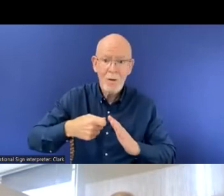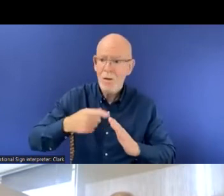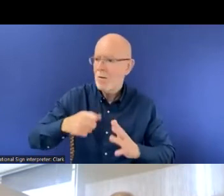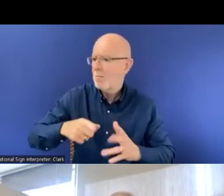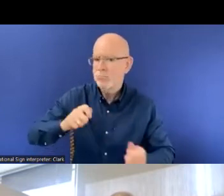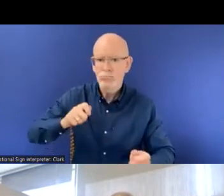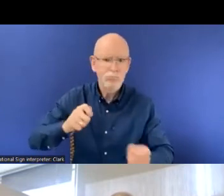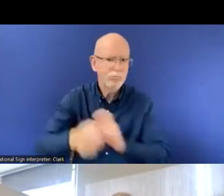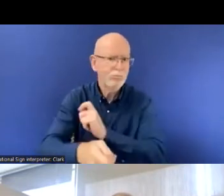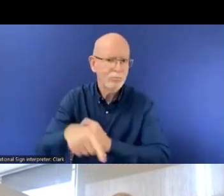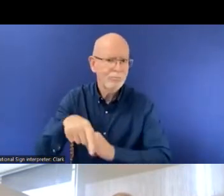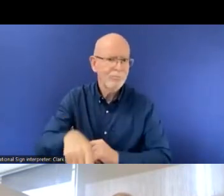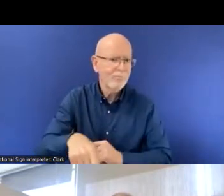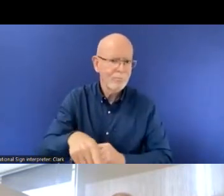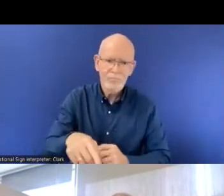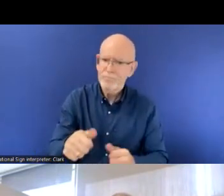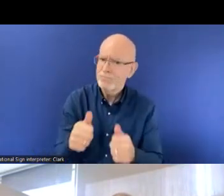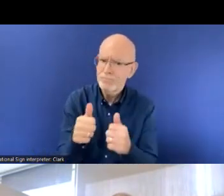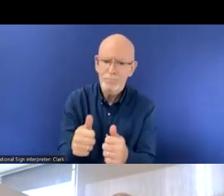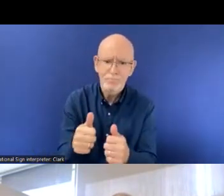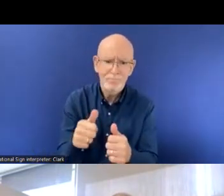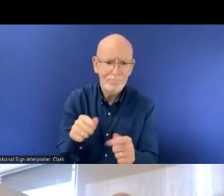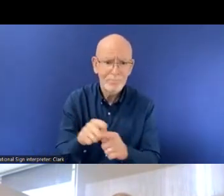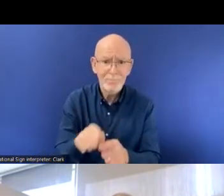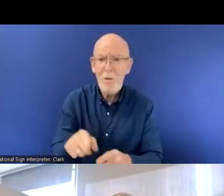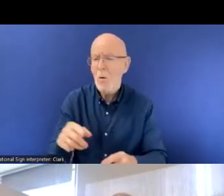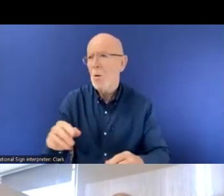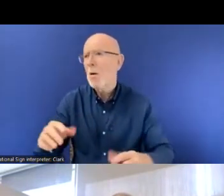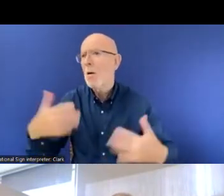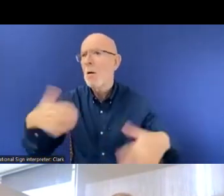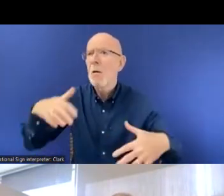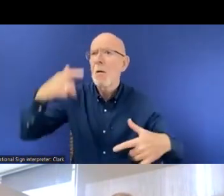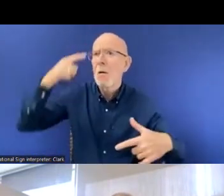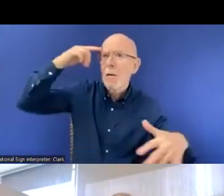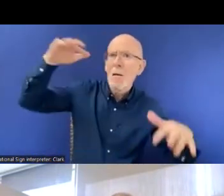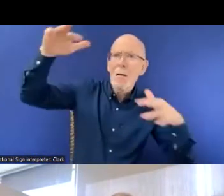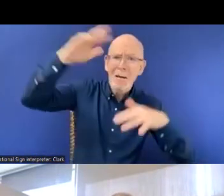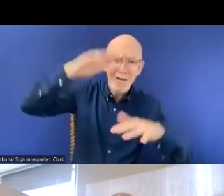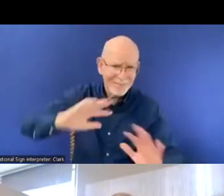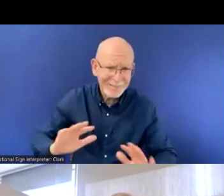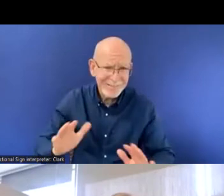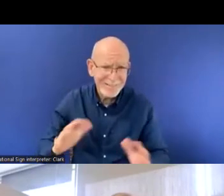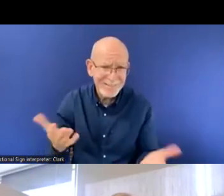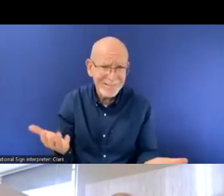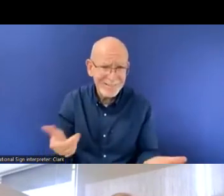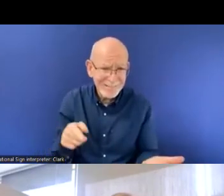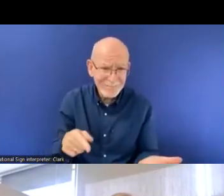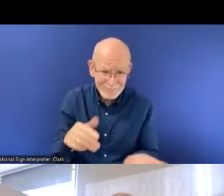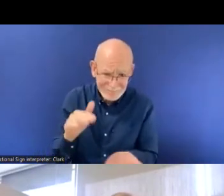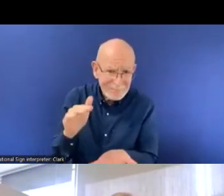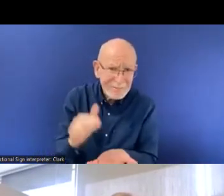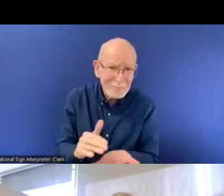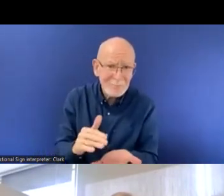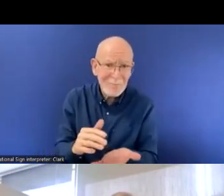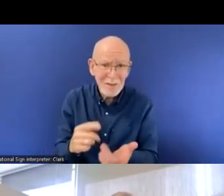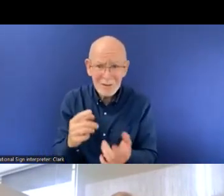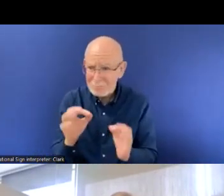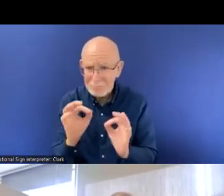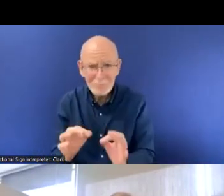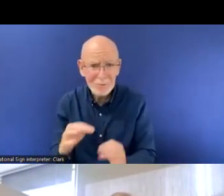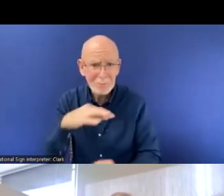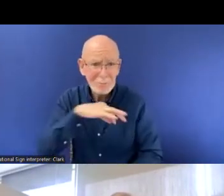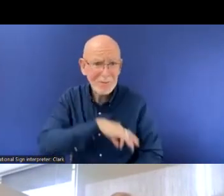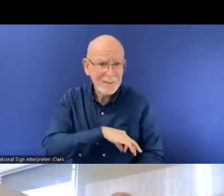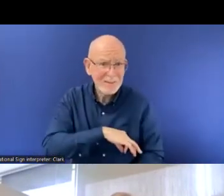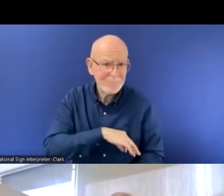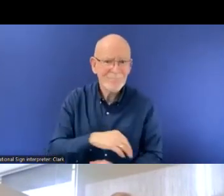in, everyone, because we're going to move quickly through these questions. Priya, help us set the scene. What's the problem? Put it as bluntly as you like. Why do so many